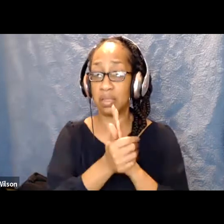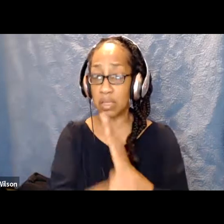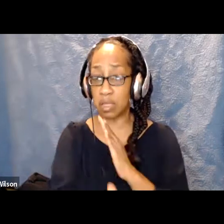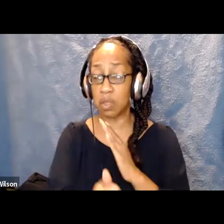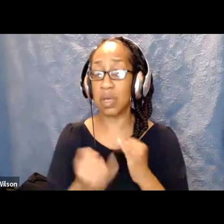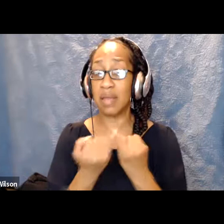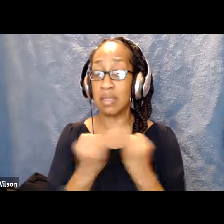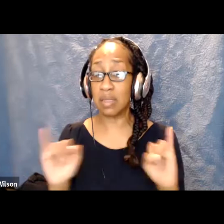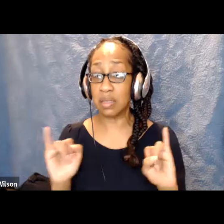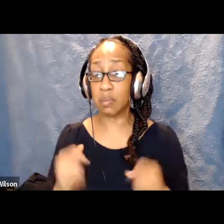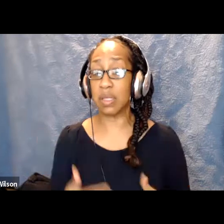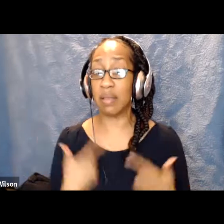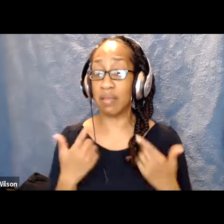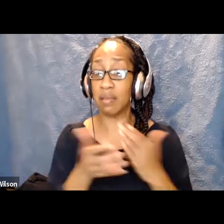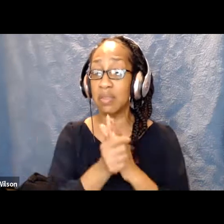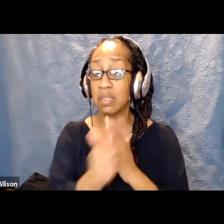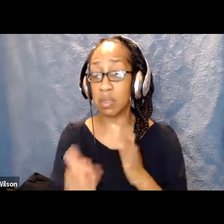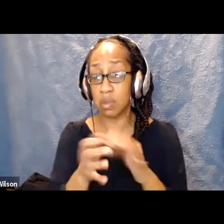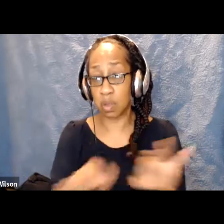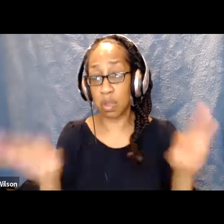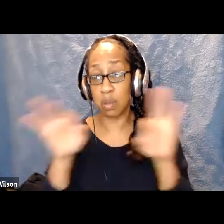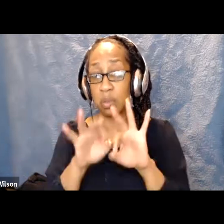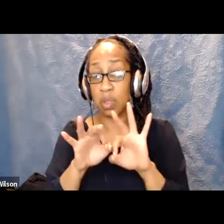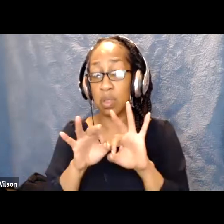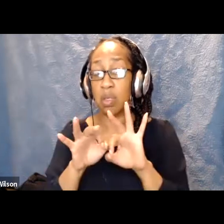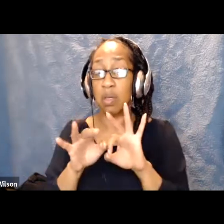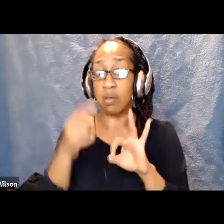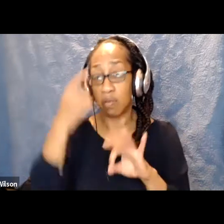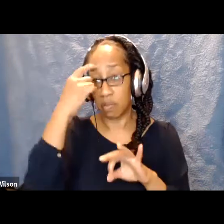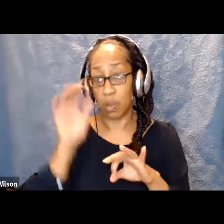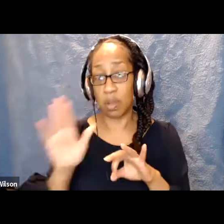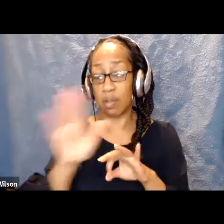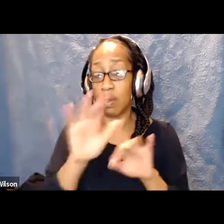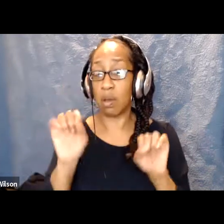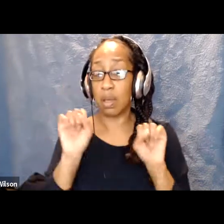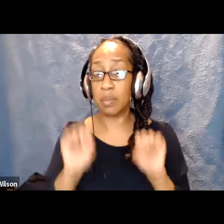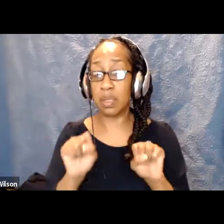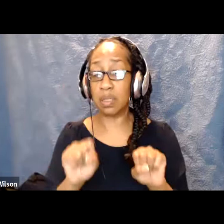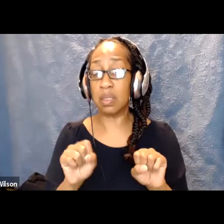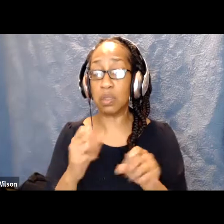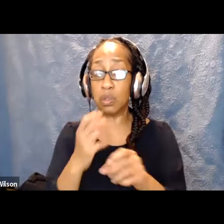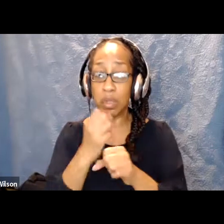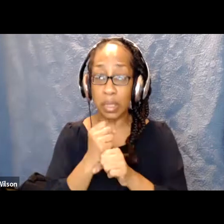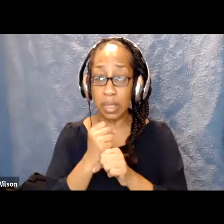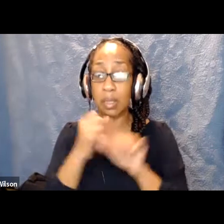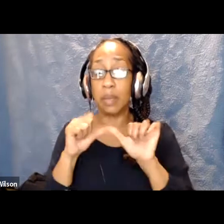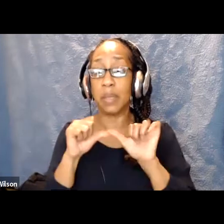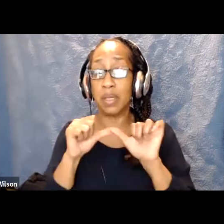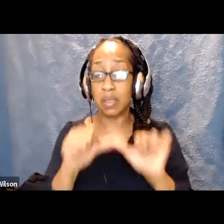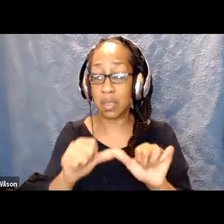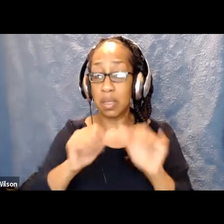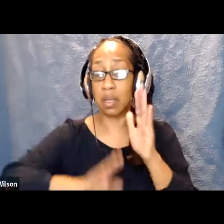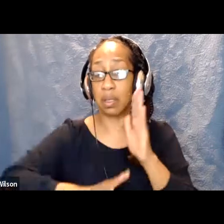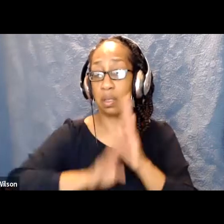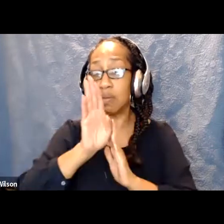living skills are critical to their ability to attain, maintain, and advance in